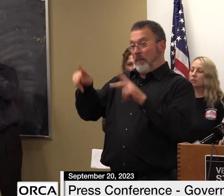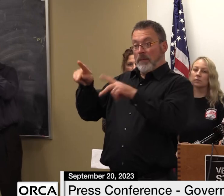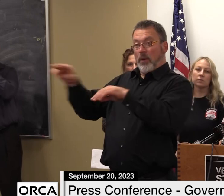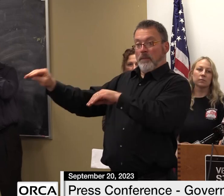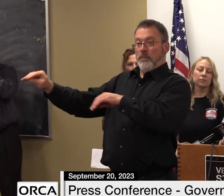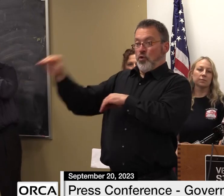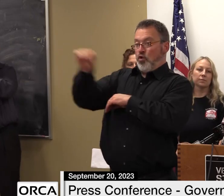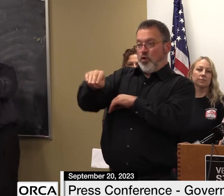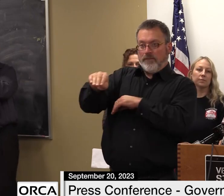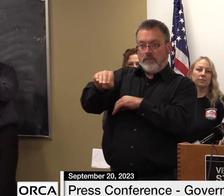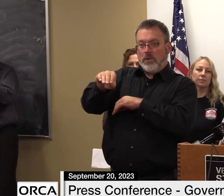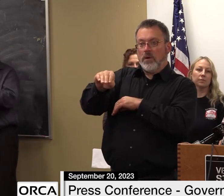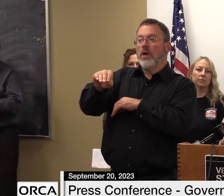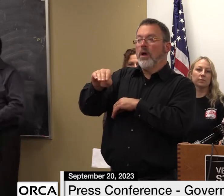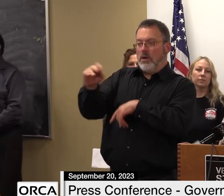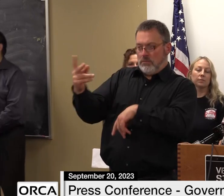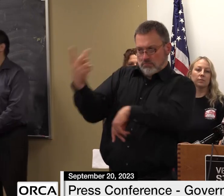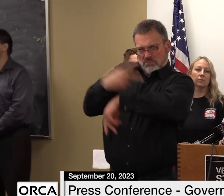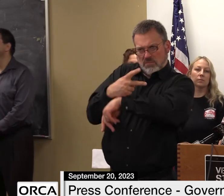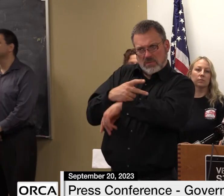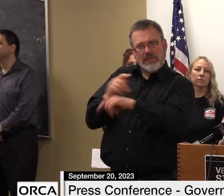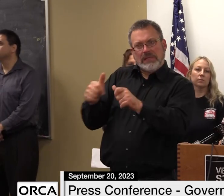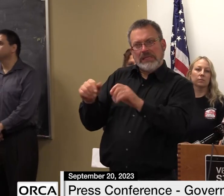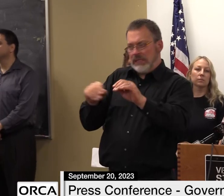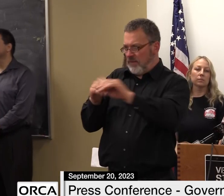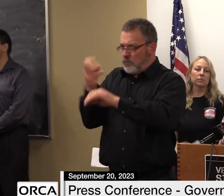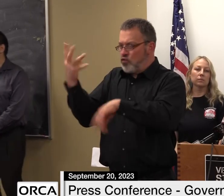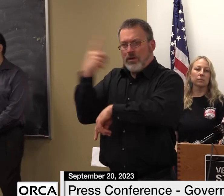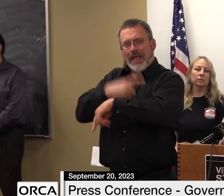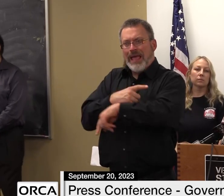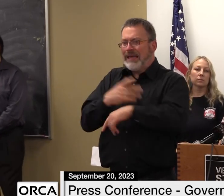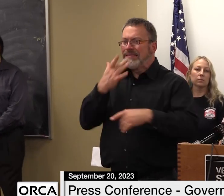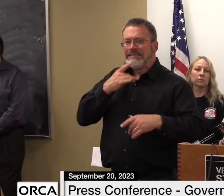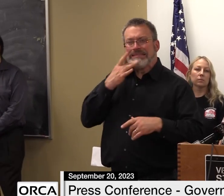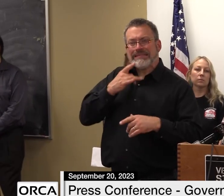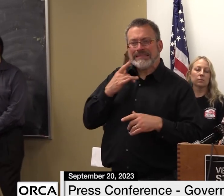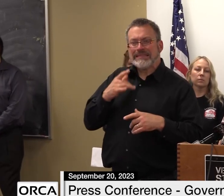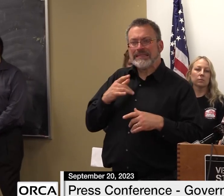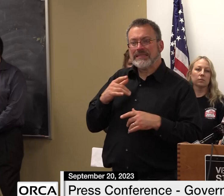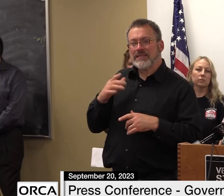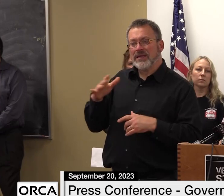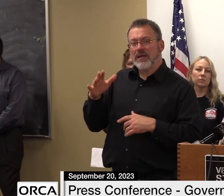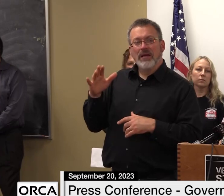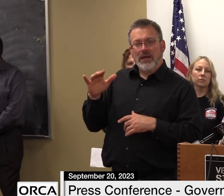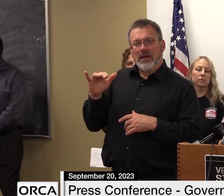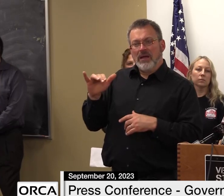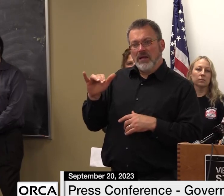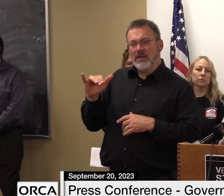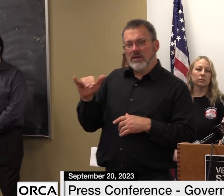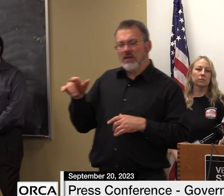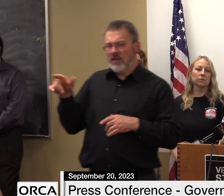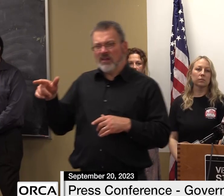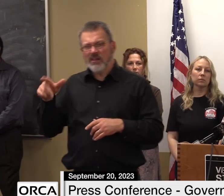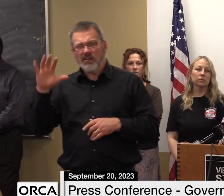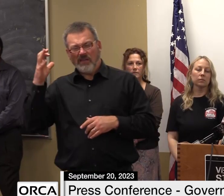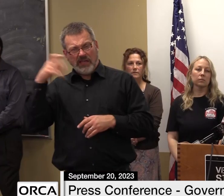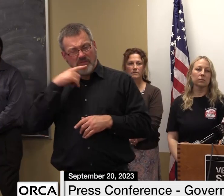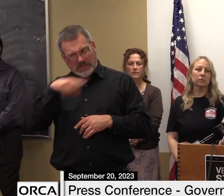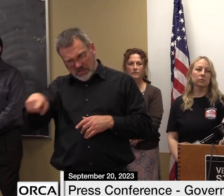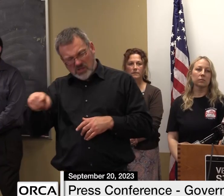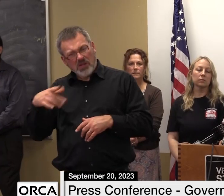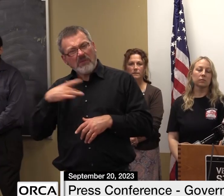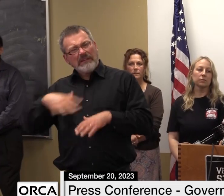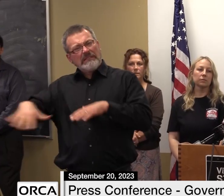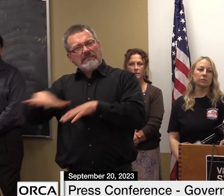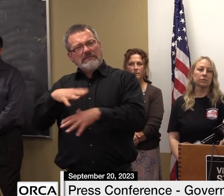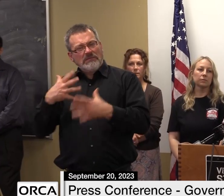infrastructure. That area is a very flat area. So just what challenges do you guys foresee with development? Well, we've